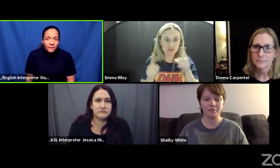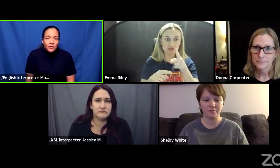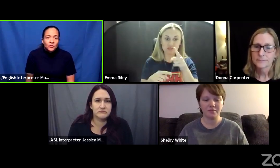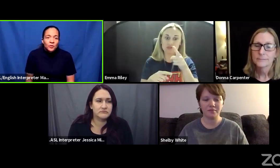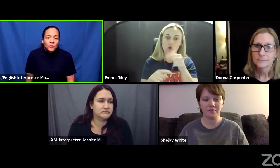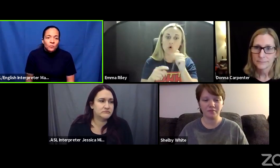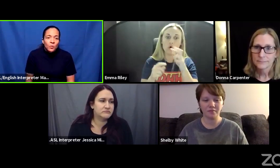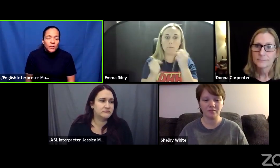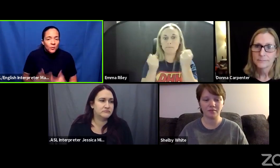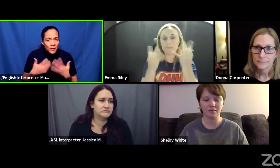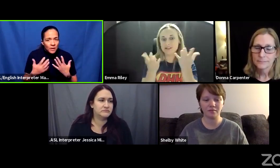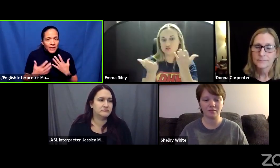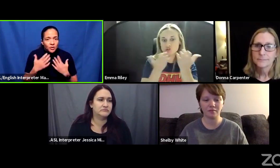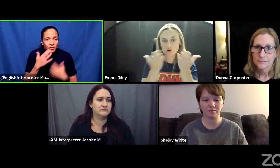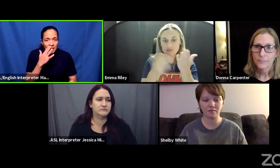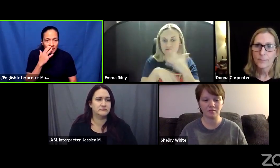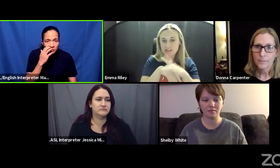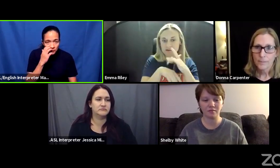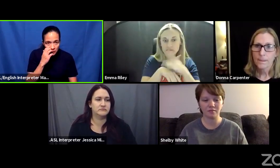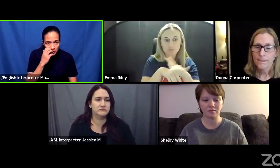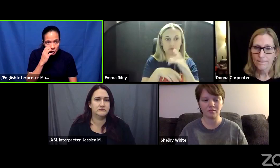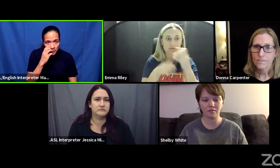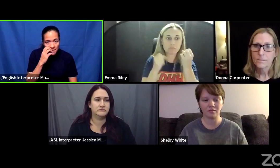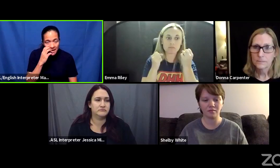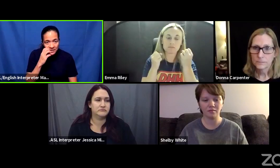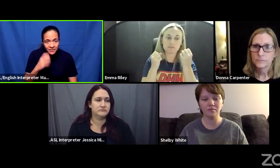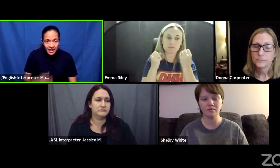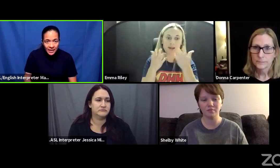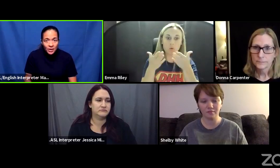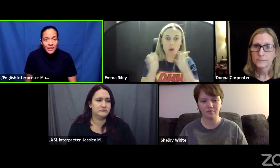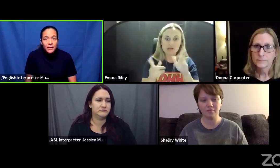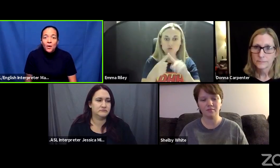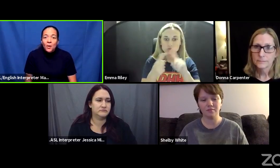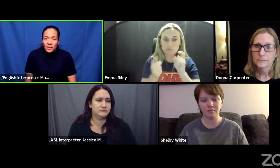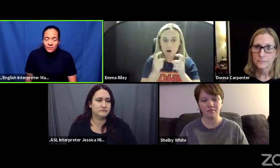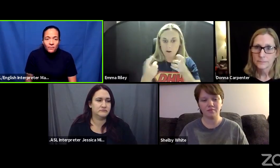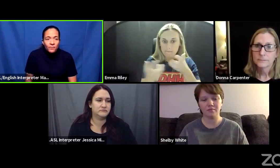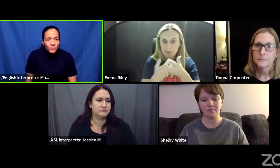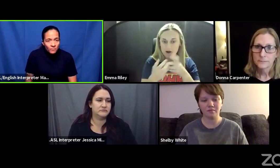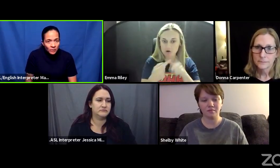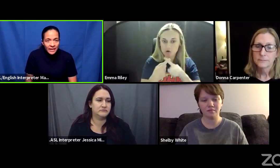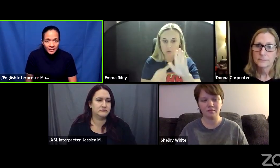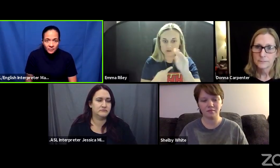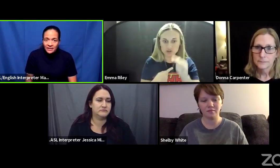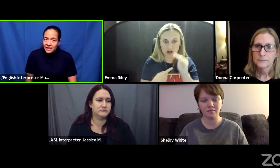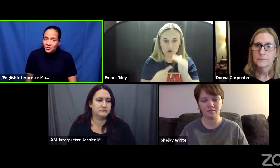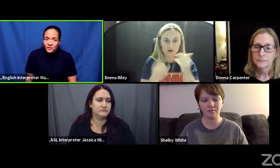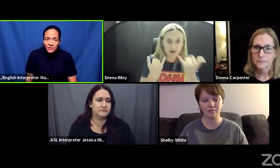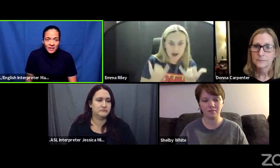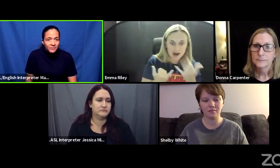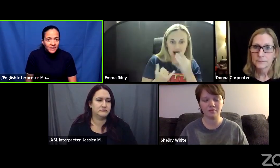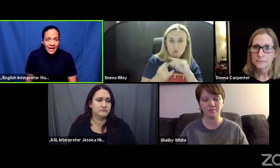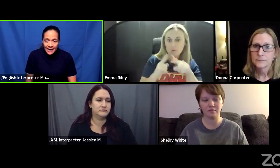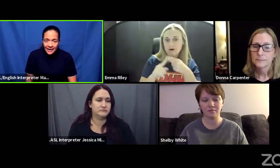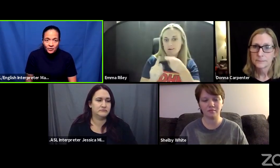Yes, the future, when you think about your child's future, it may be scary, but those expectations need to be high so